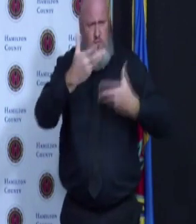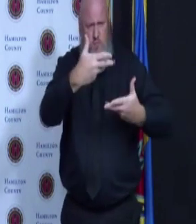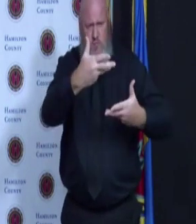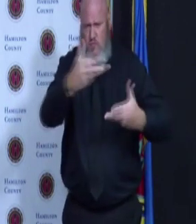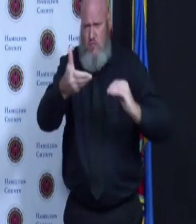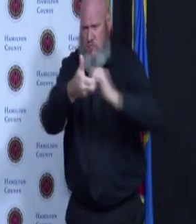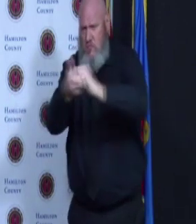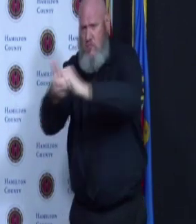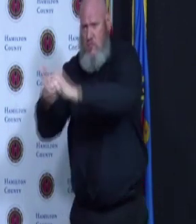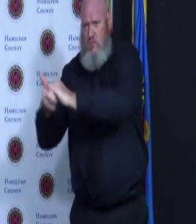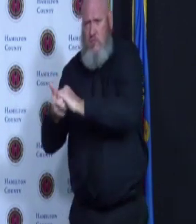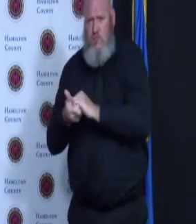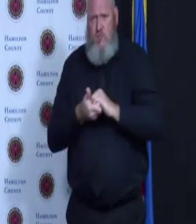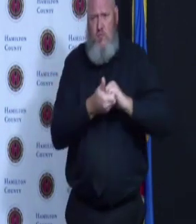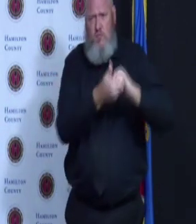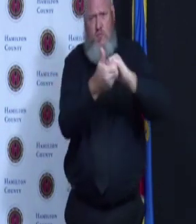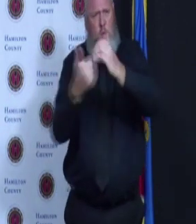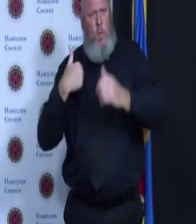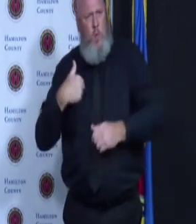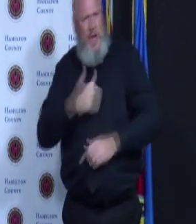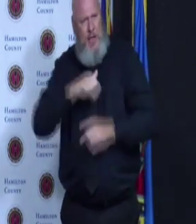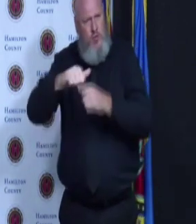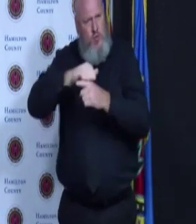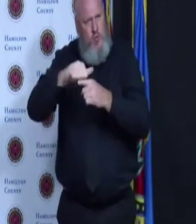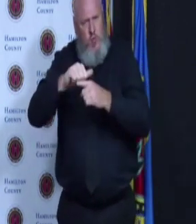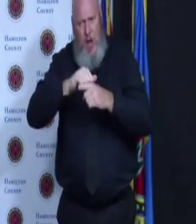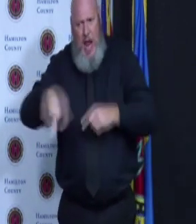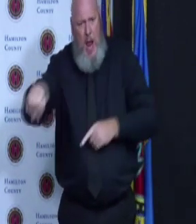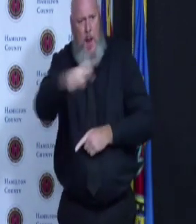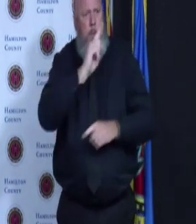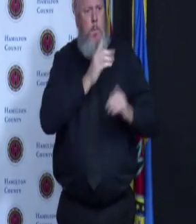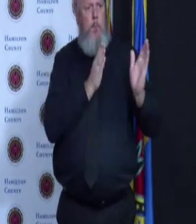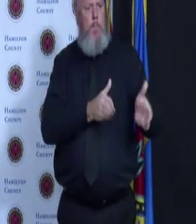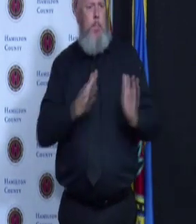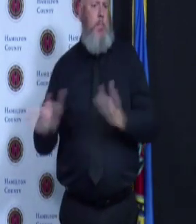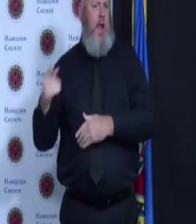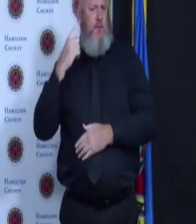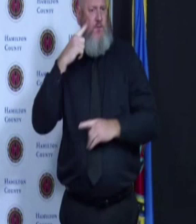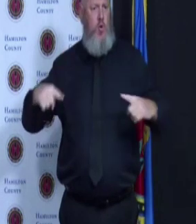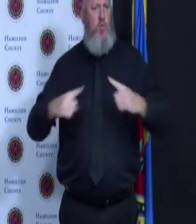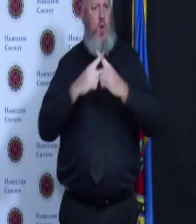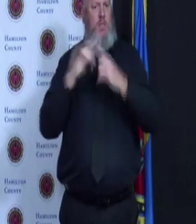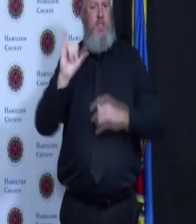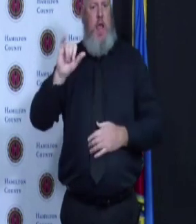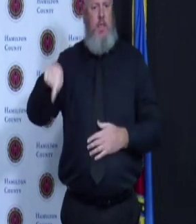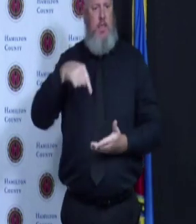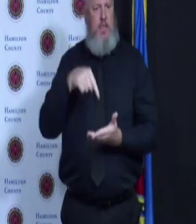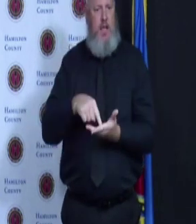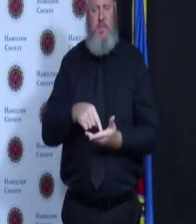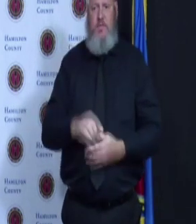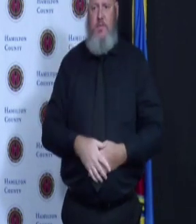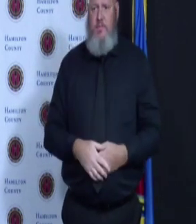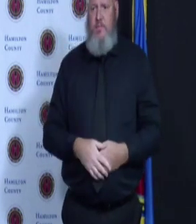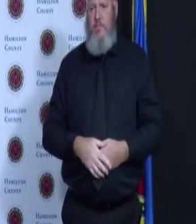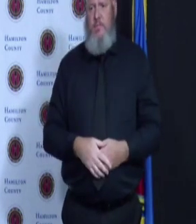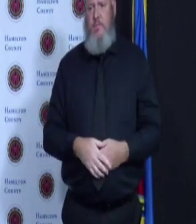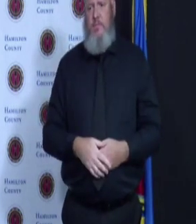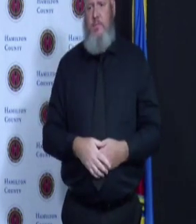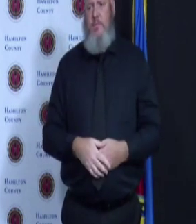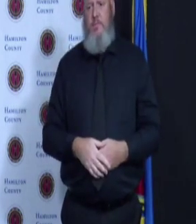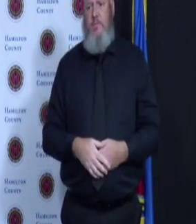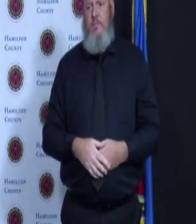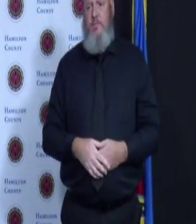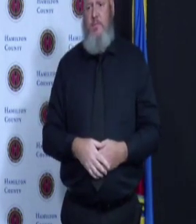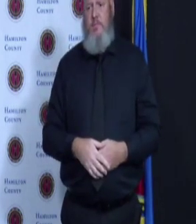public health crises as well as natural disasters and acts of terrorism. Our small but mighty team is currently